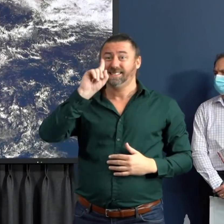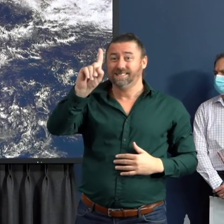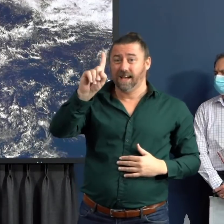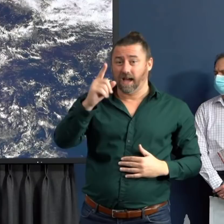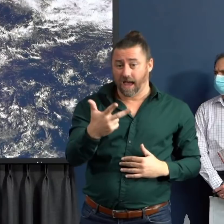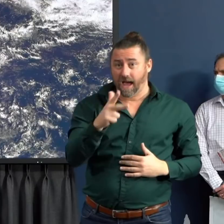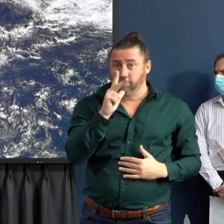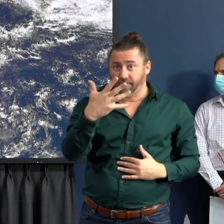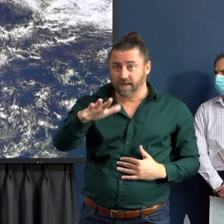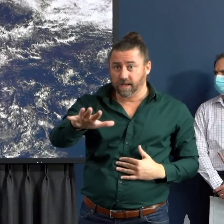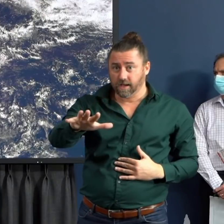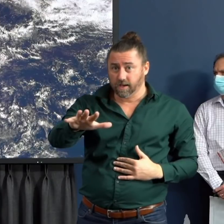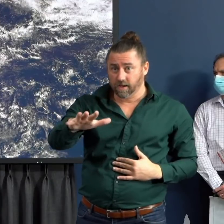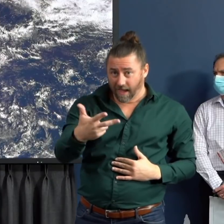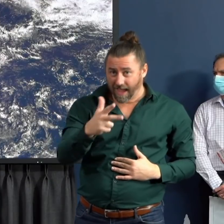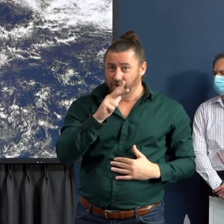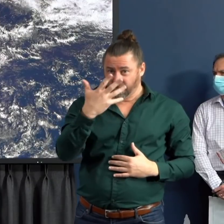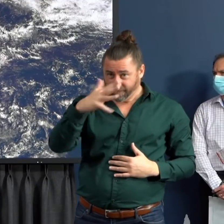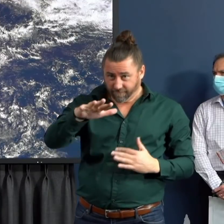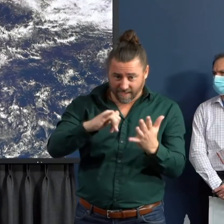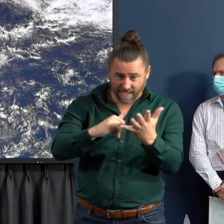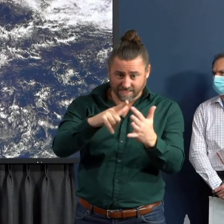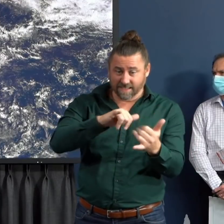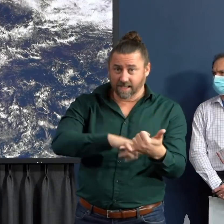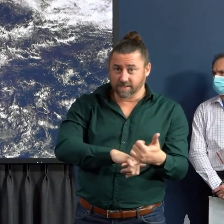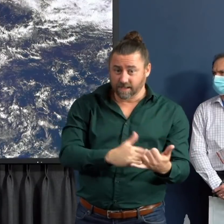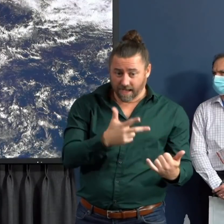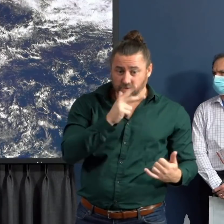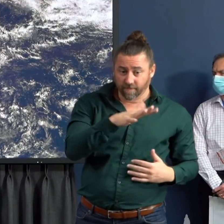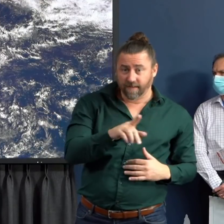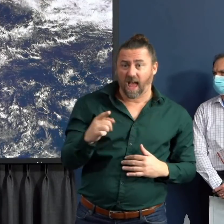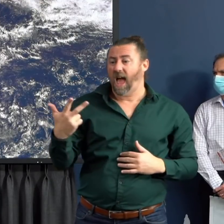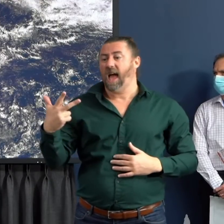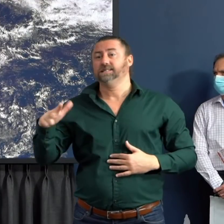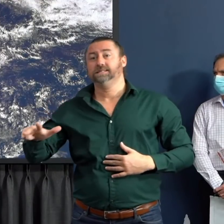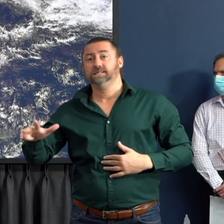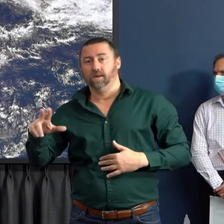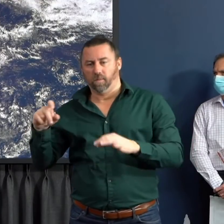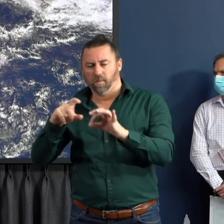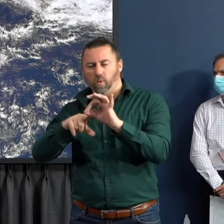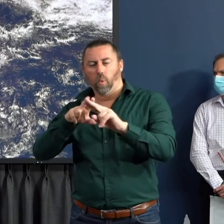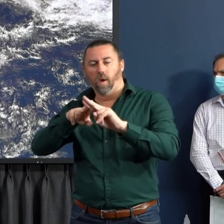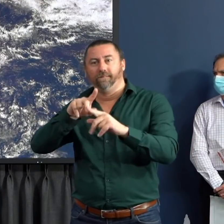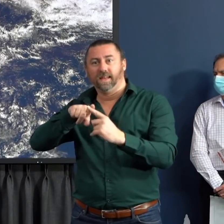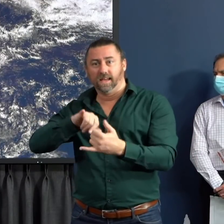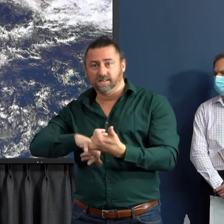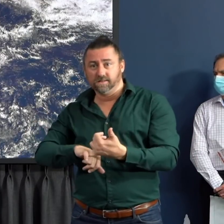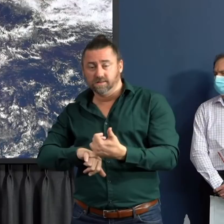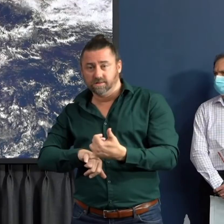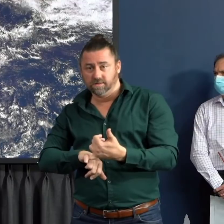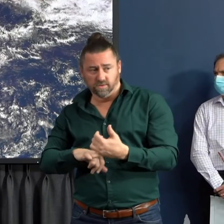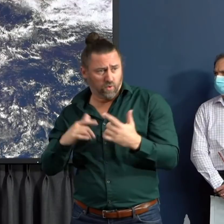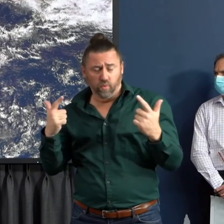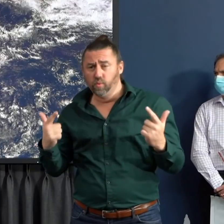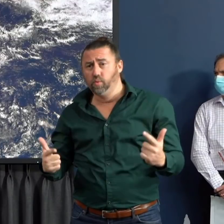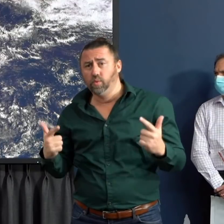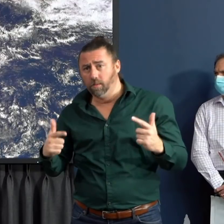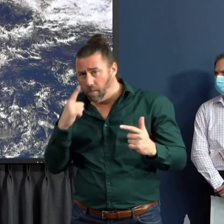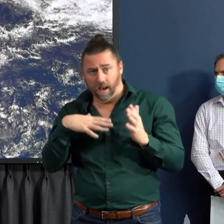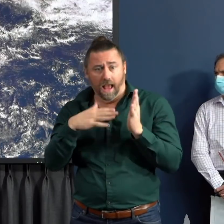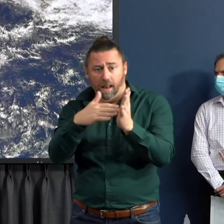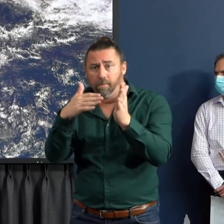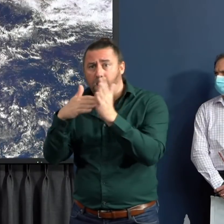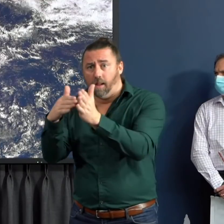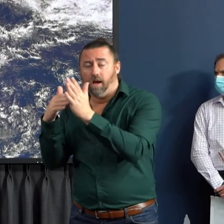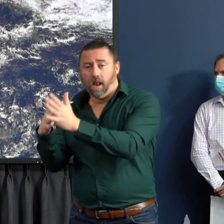requests for assistance for the State Emergency Service and 80 requests to the Fire and Rescue Service. We're very busy this morning